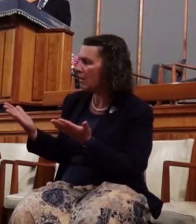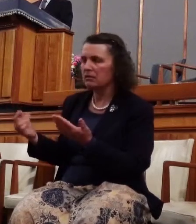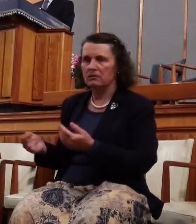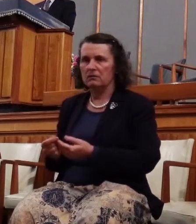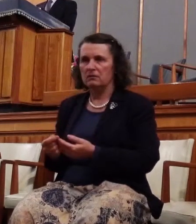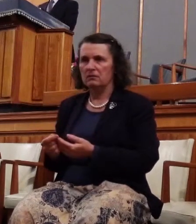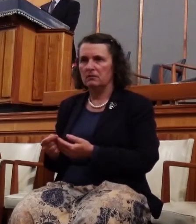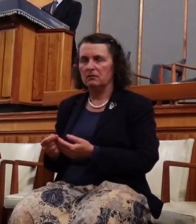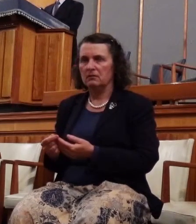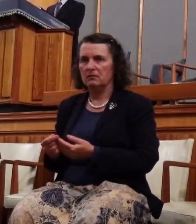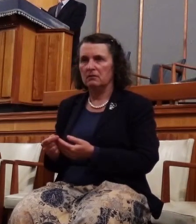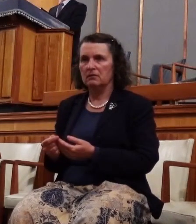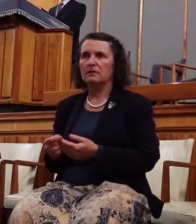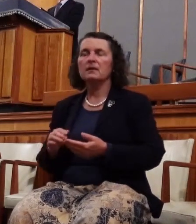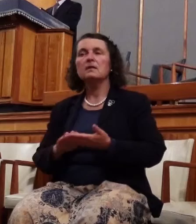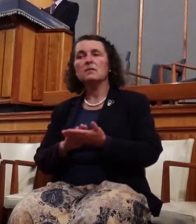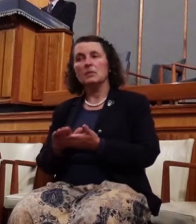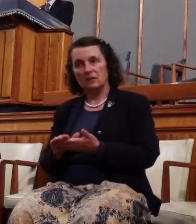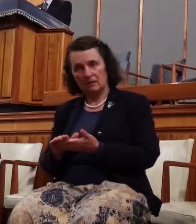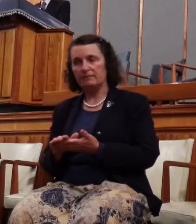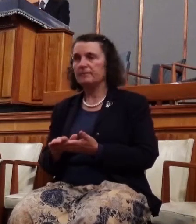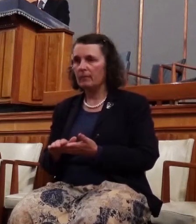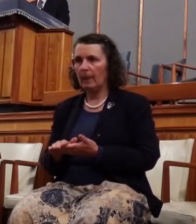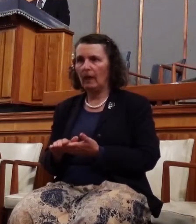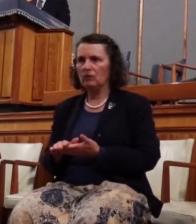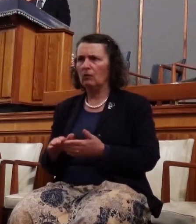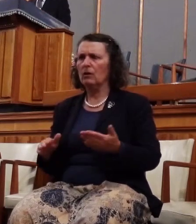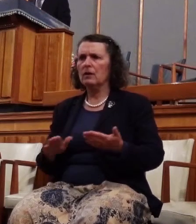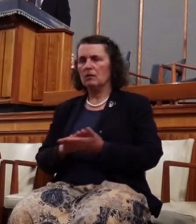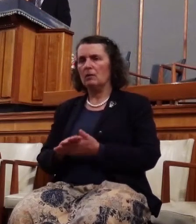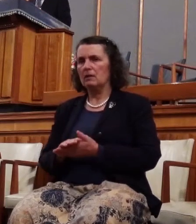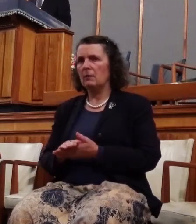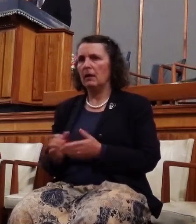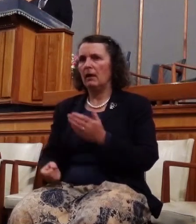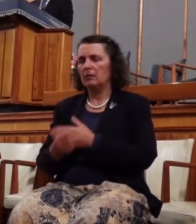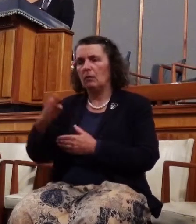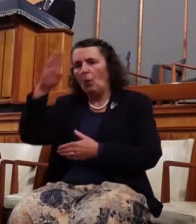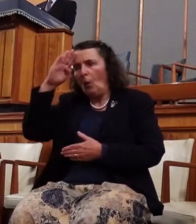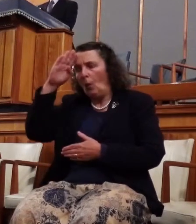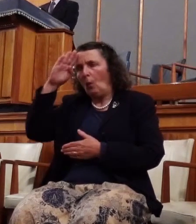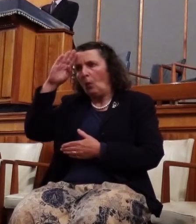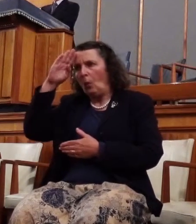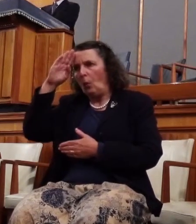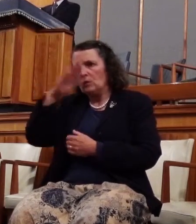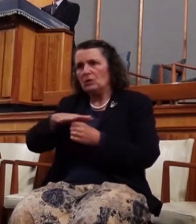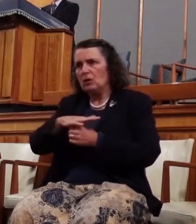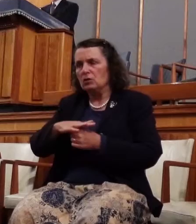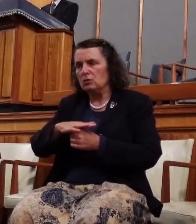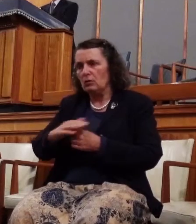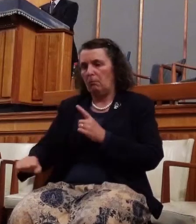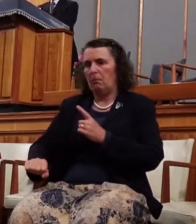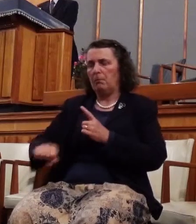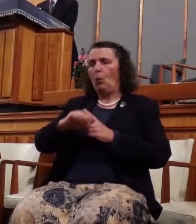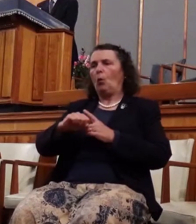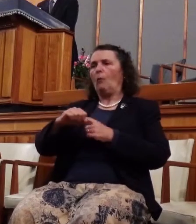actually. So the dangerous God will send some fears, deep fear. This is what was